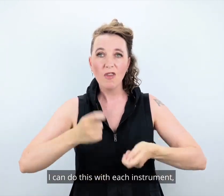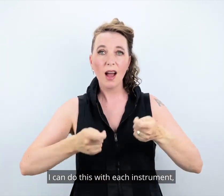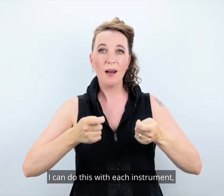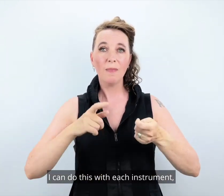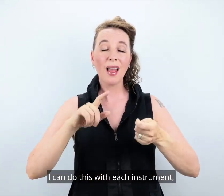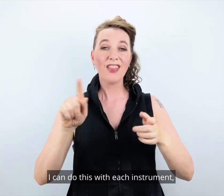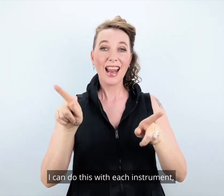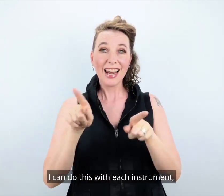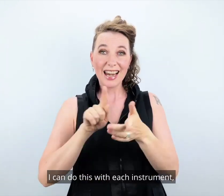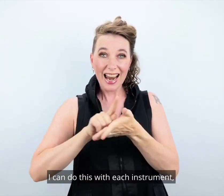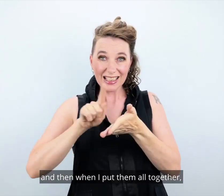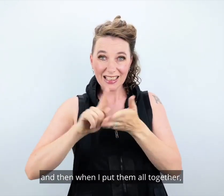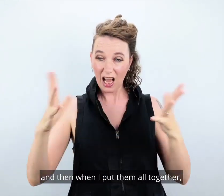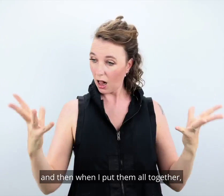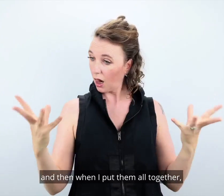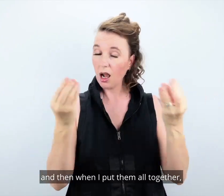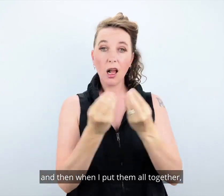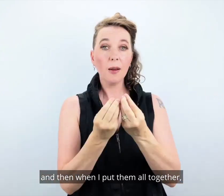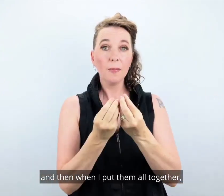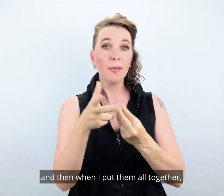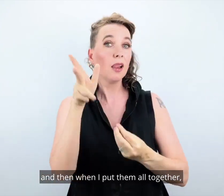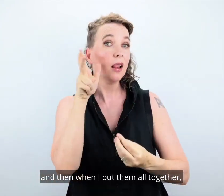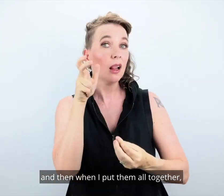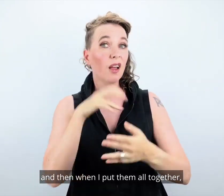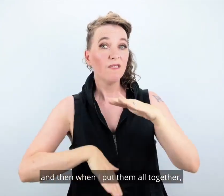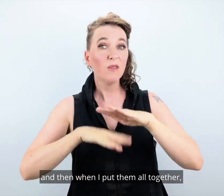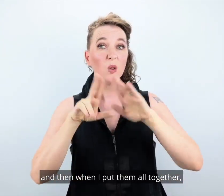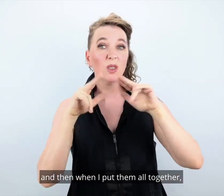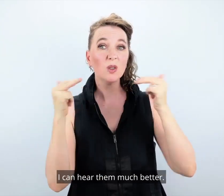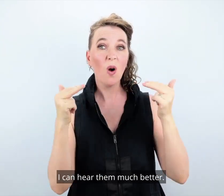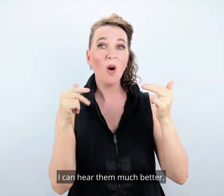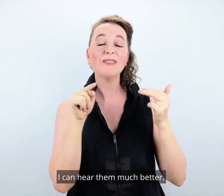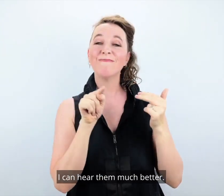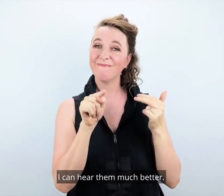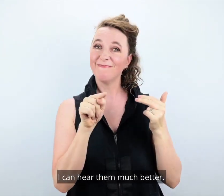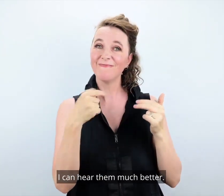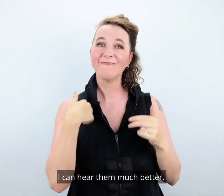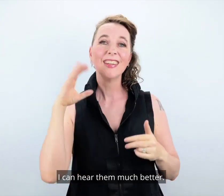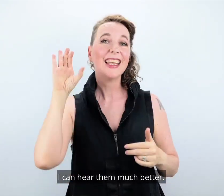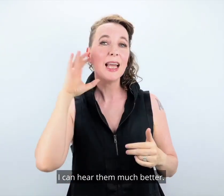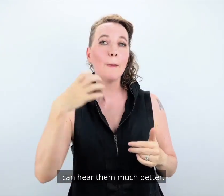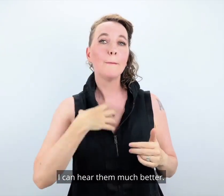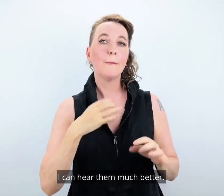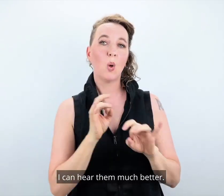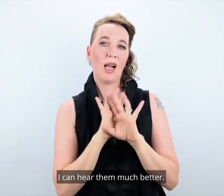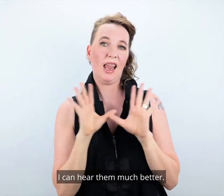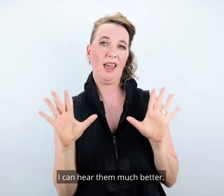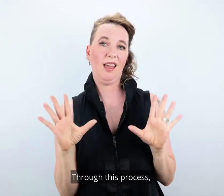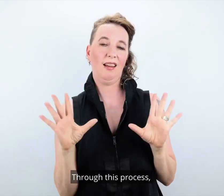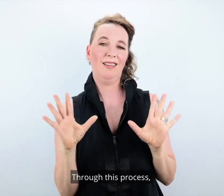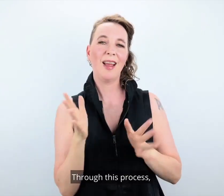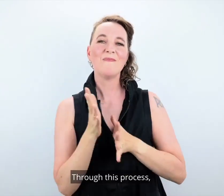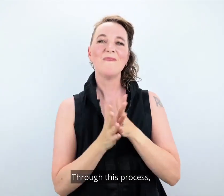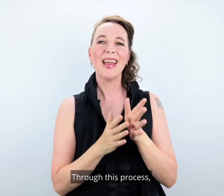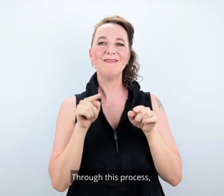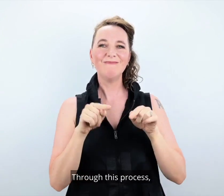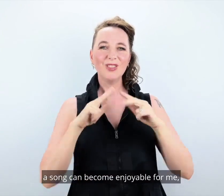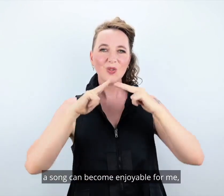instrument. And then when I put them all together, I can hear them much better. Through this process, a